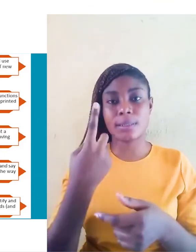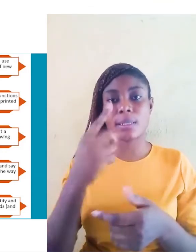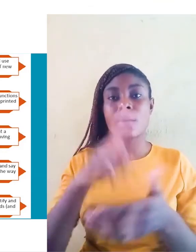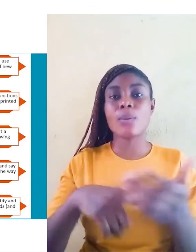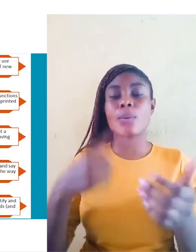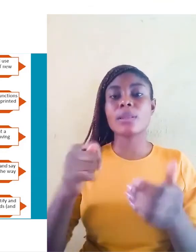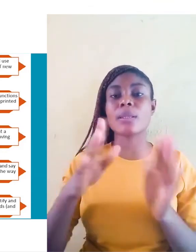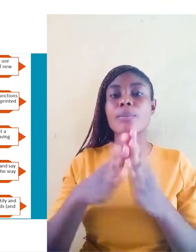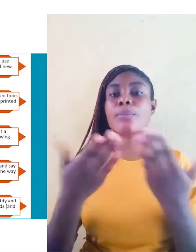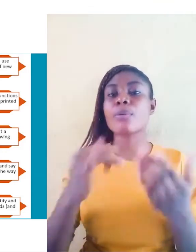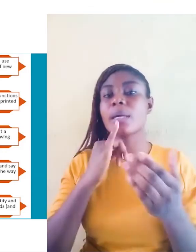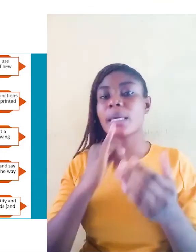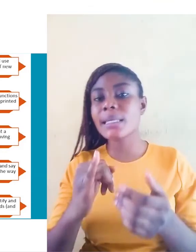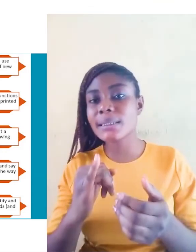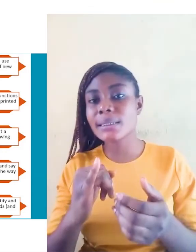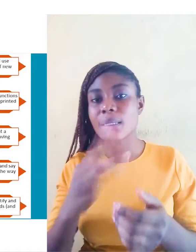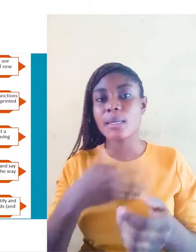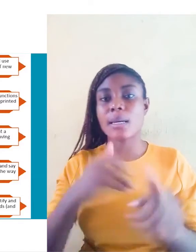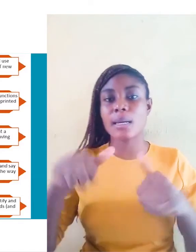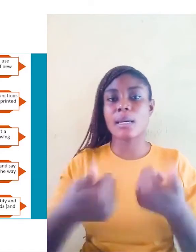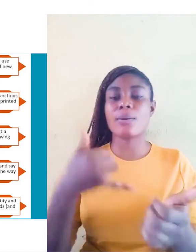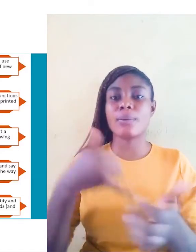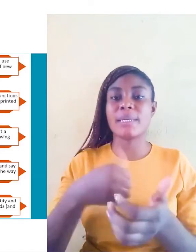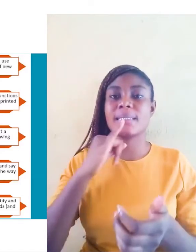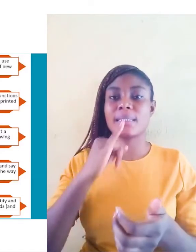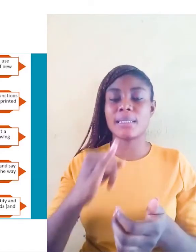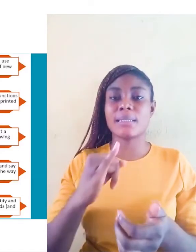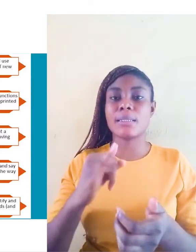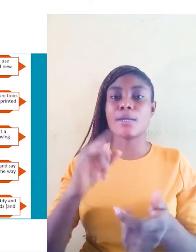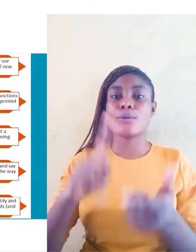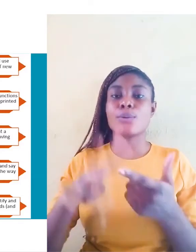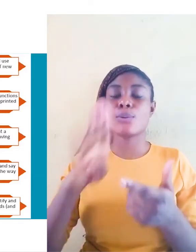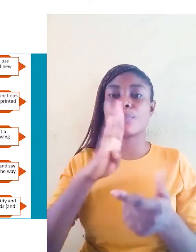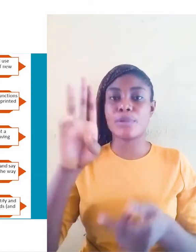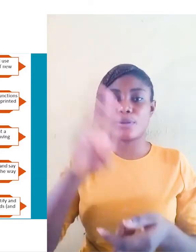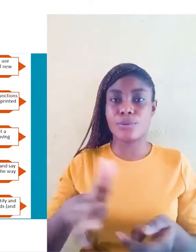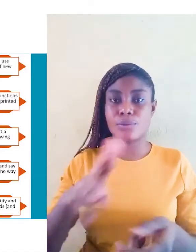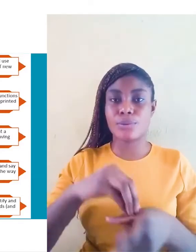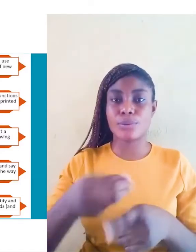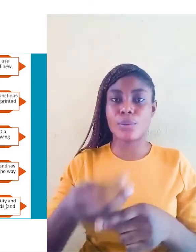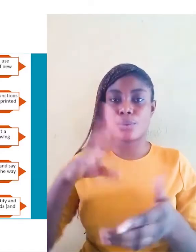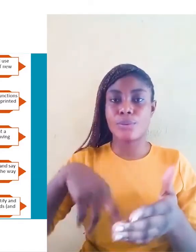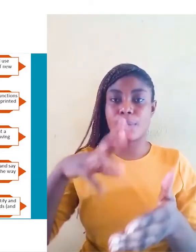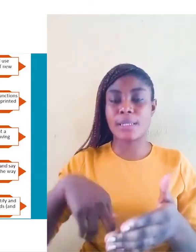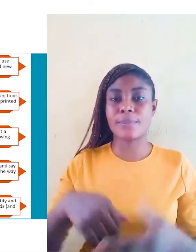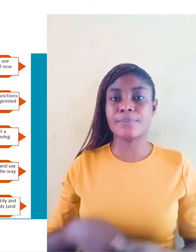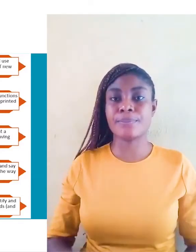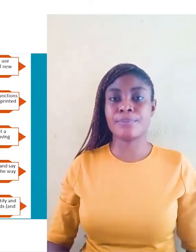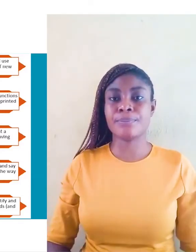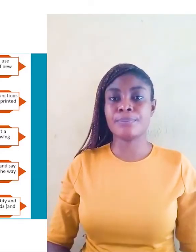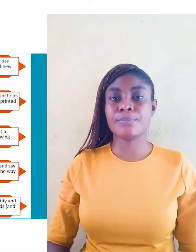what the book is and how it is, to be used or read.